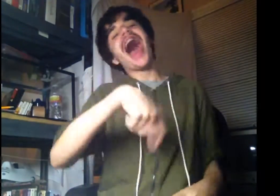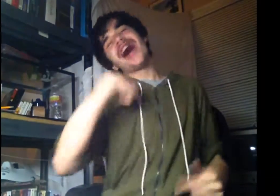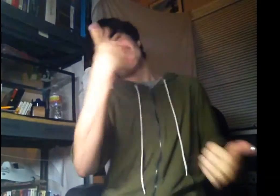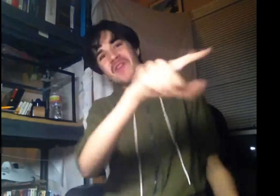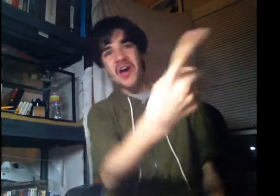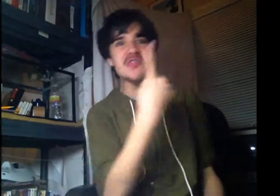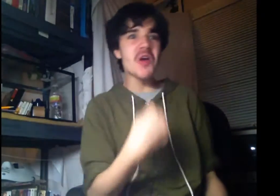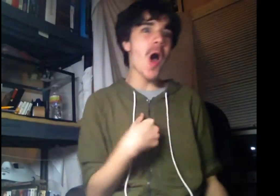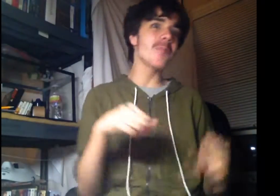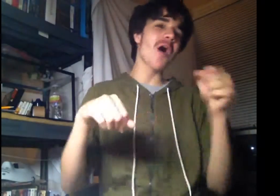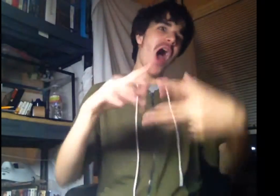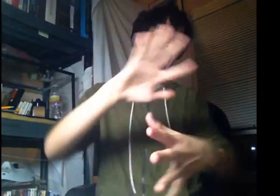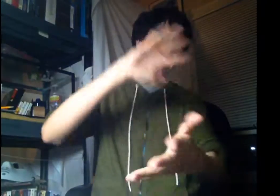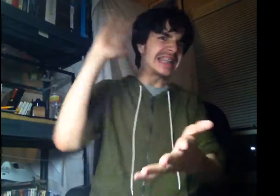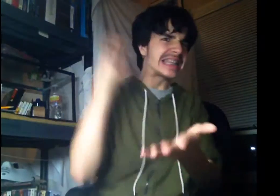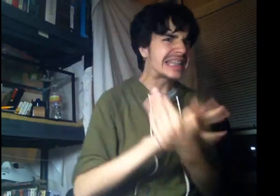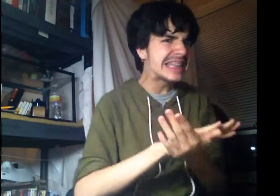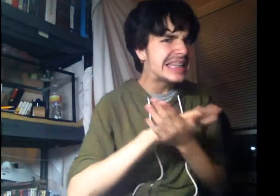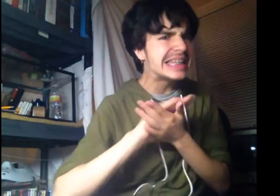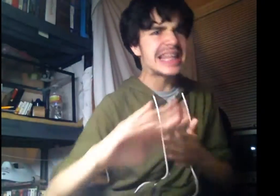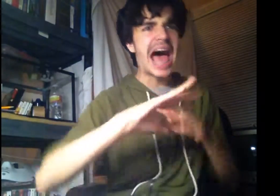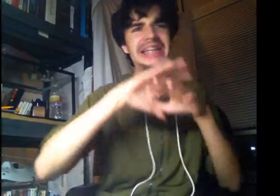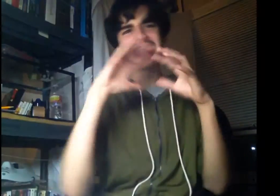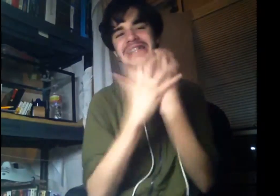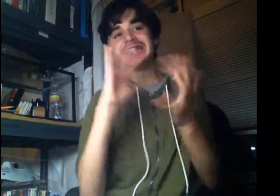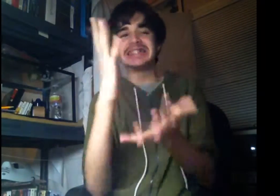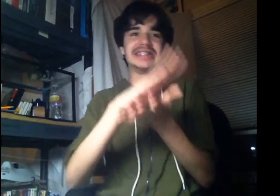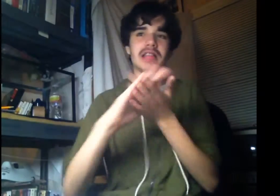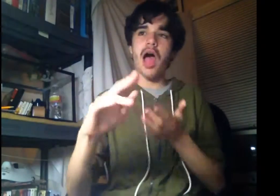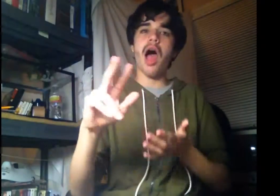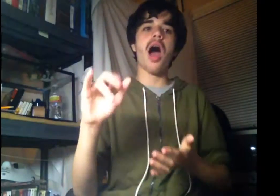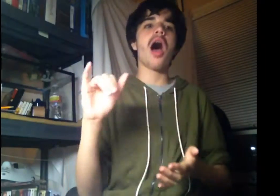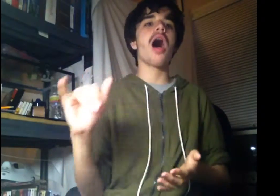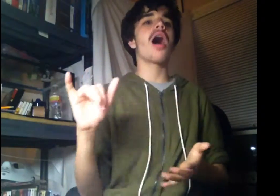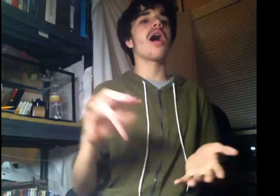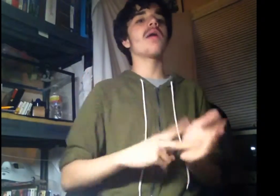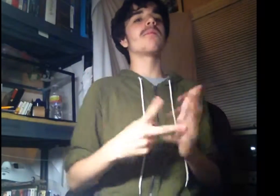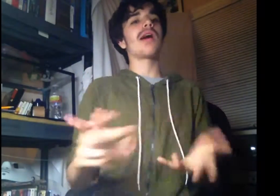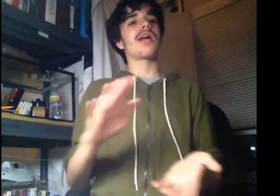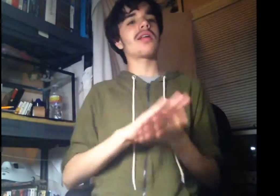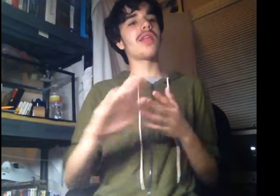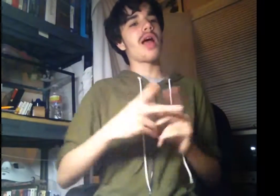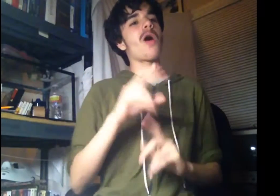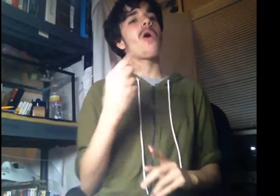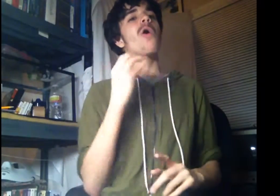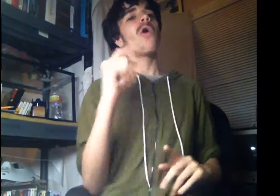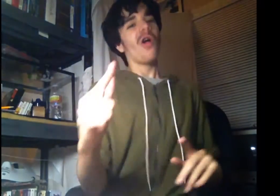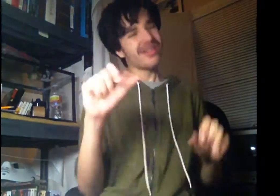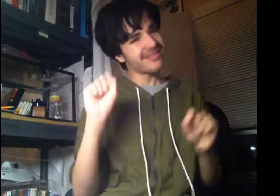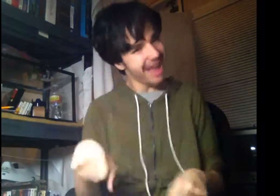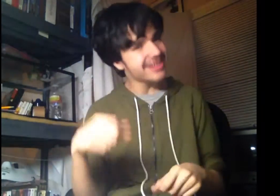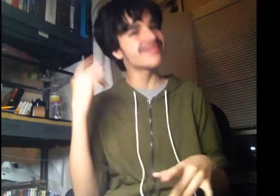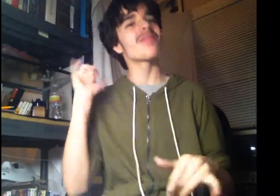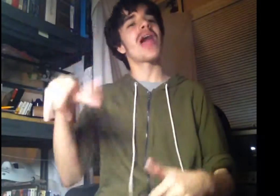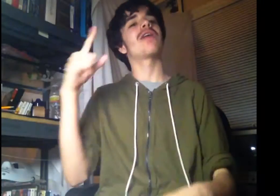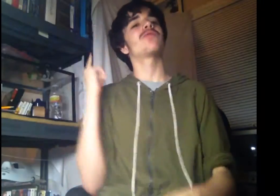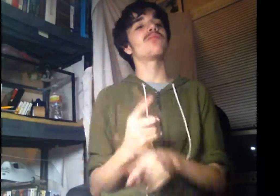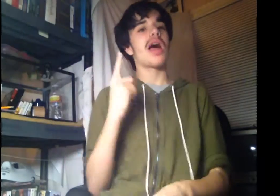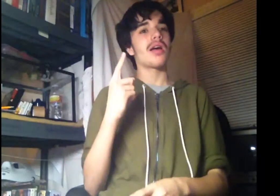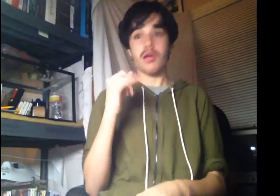There's Natalie crying, Brian smiling, Megan Ellison, who's very shy, hiding back. It's all of my friends, all everyone that I love. We